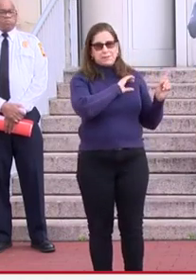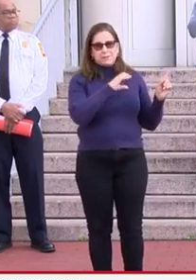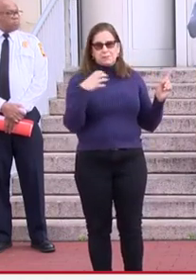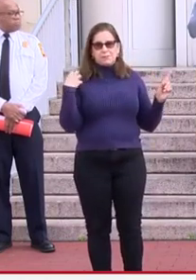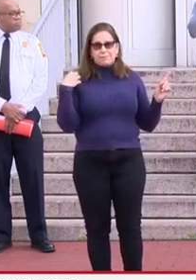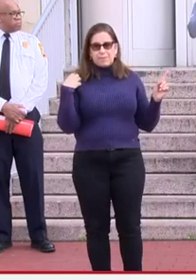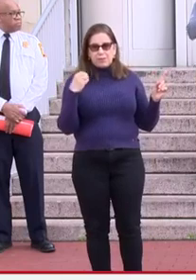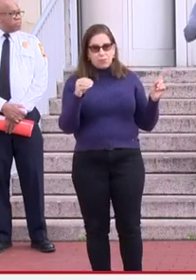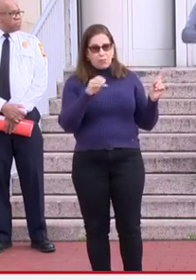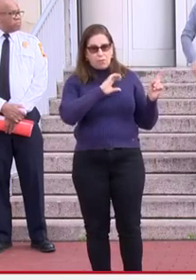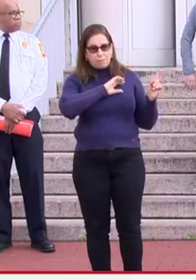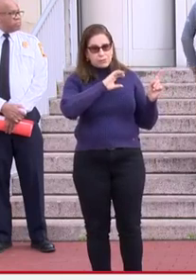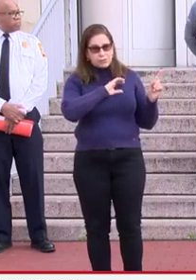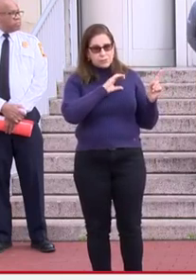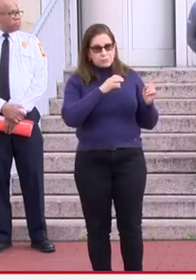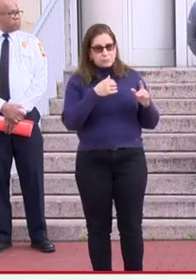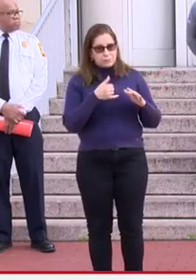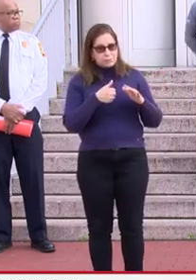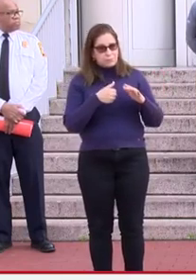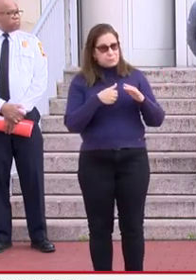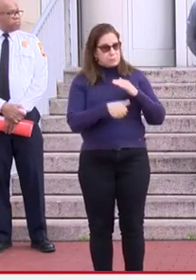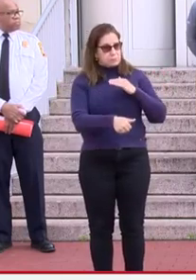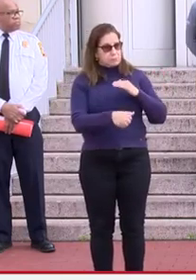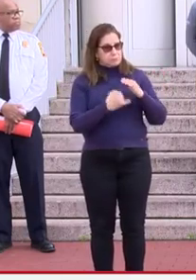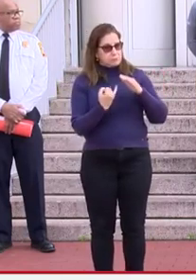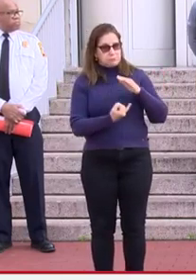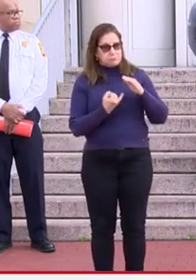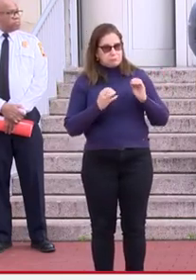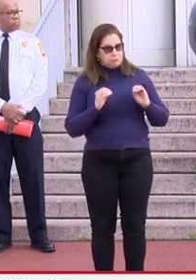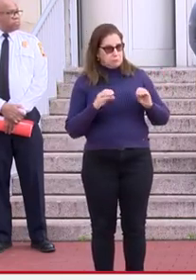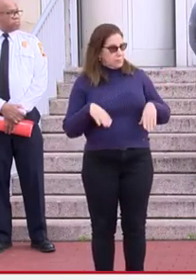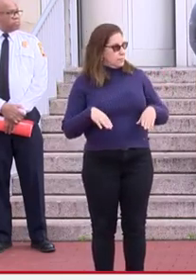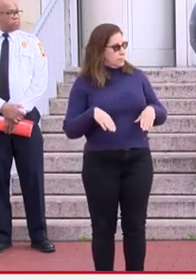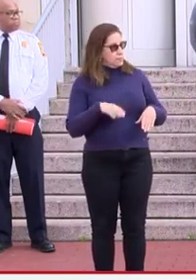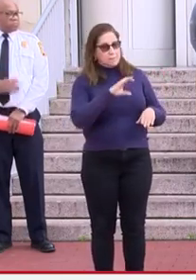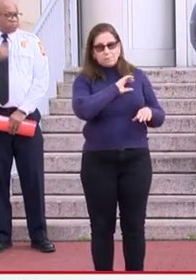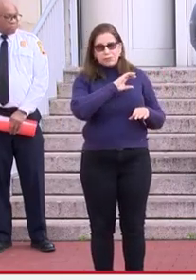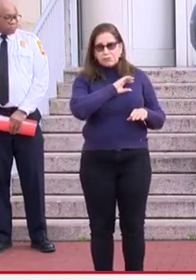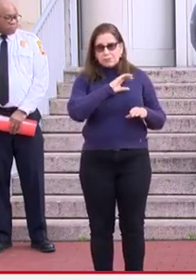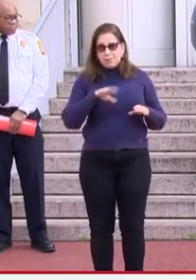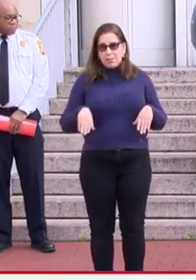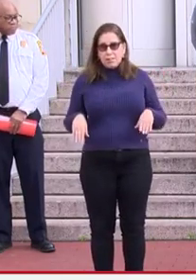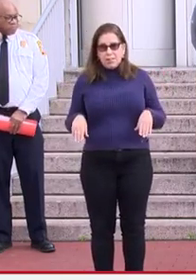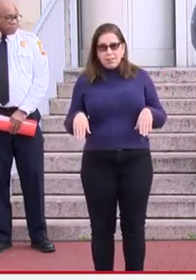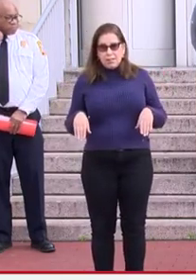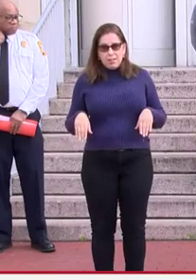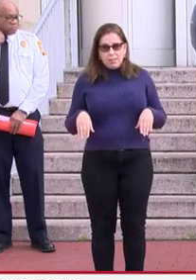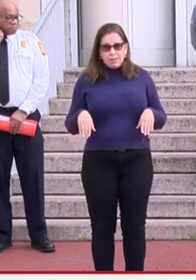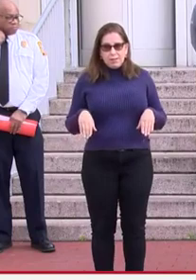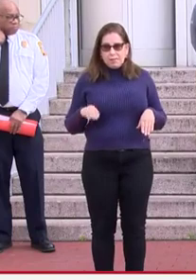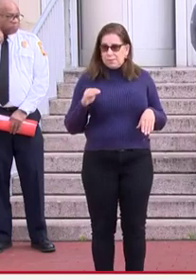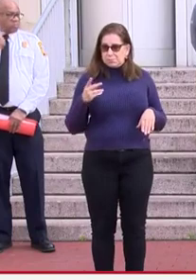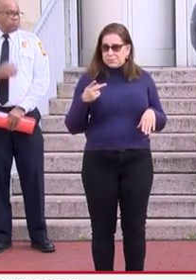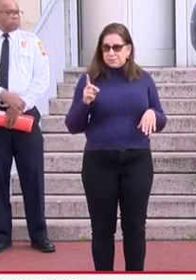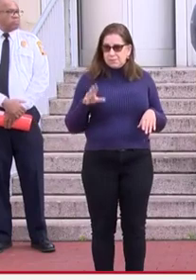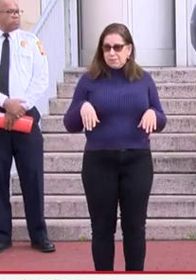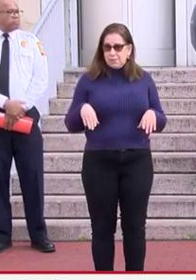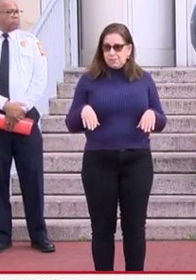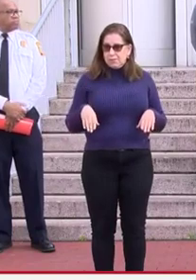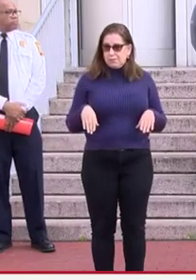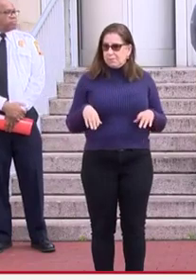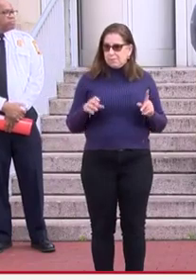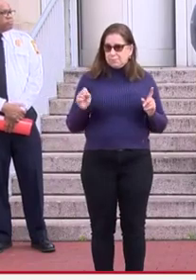I didn't hear you quite, Chief. What was your question? In terms of any NPD officers being quarantined, just wanted to double check that. Yes,